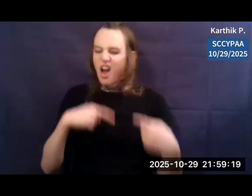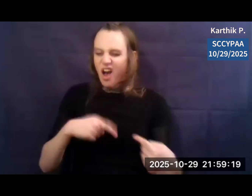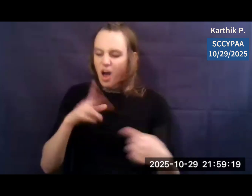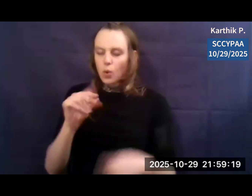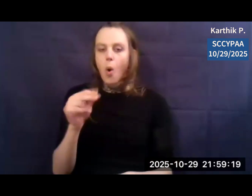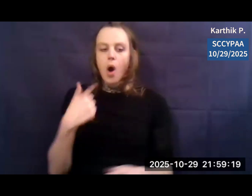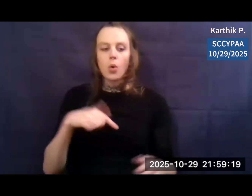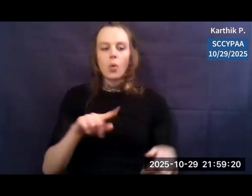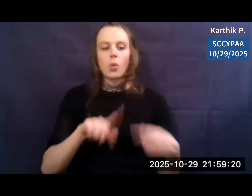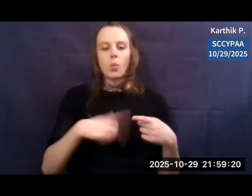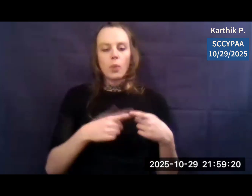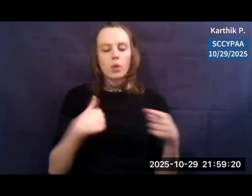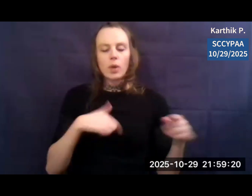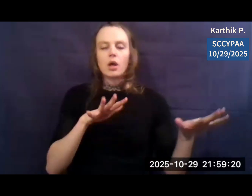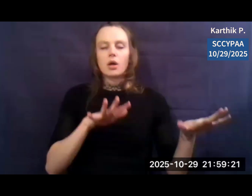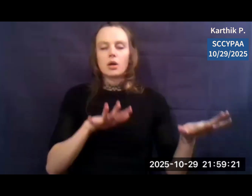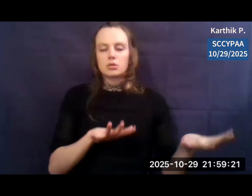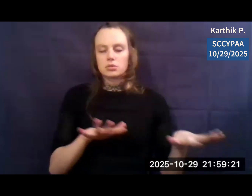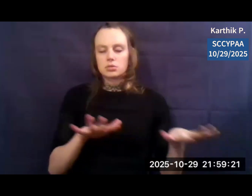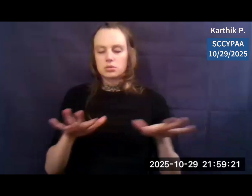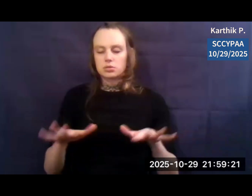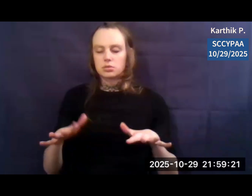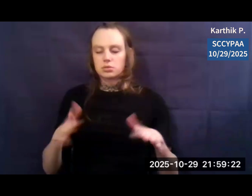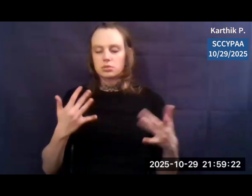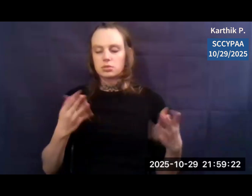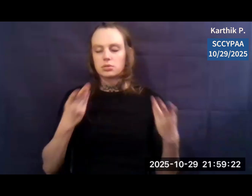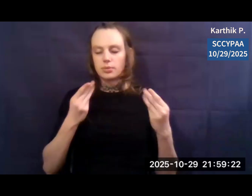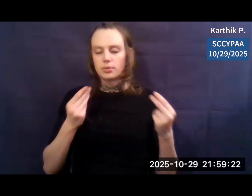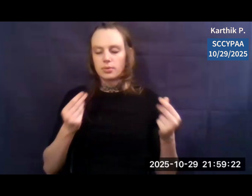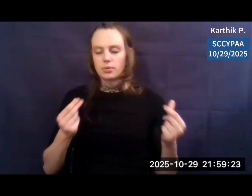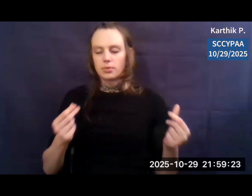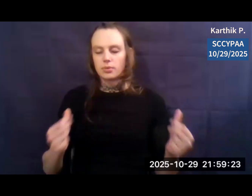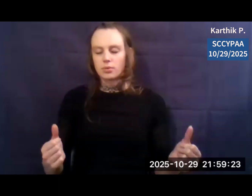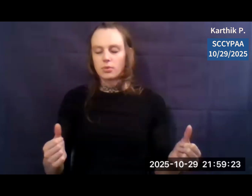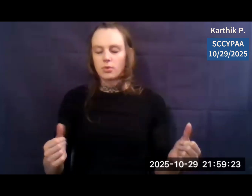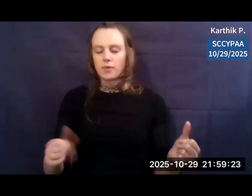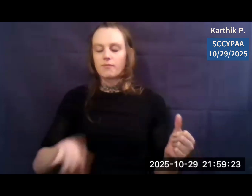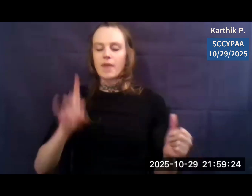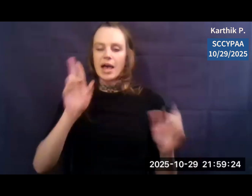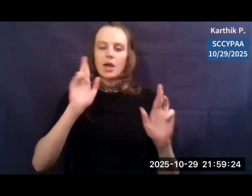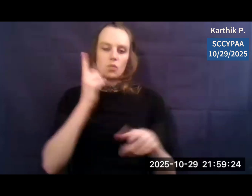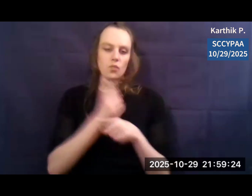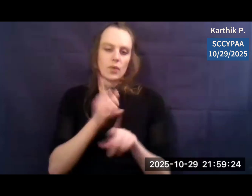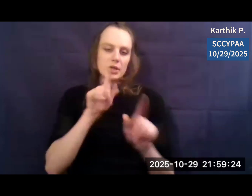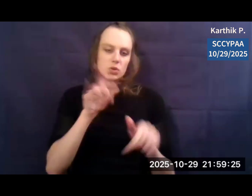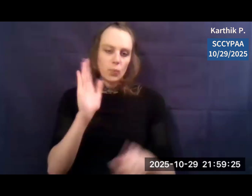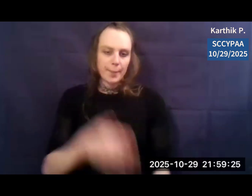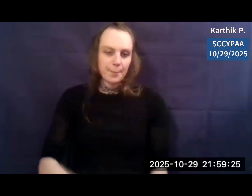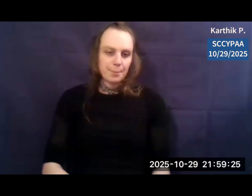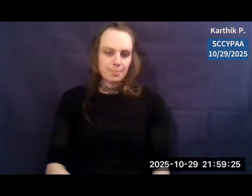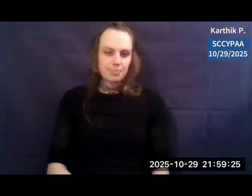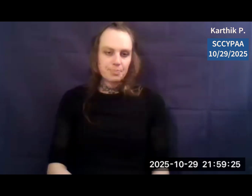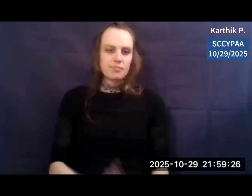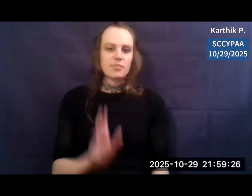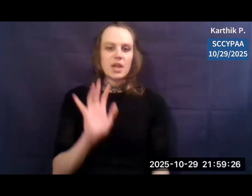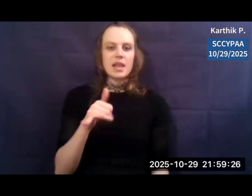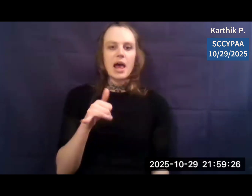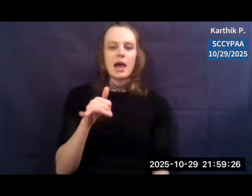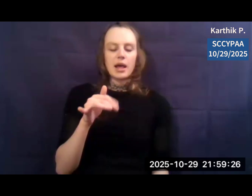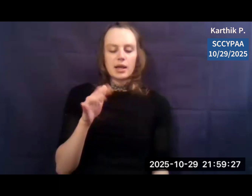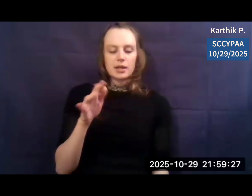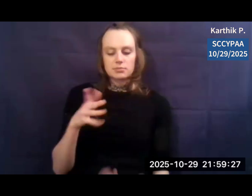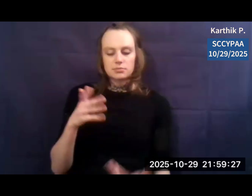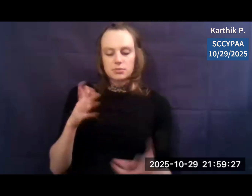this for a while. What used to be the hunch or the occasional inspiration gradually becomes a working part of the mind. Being